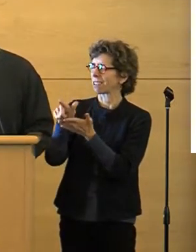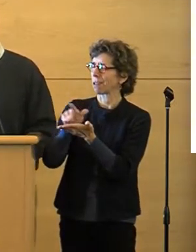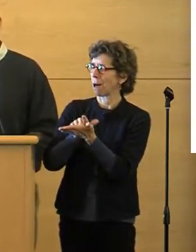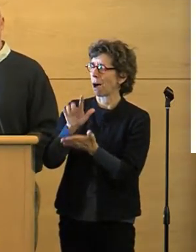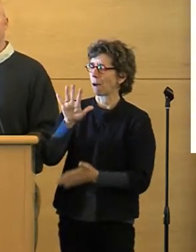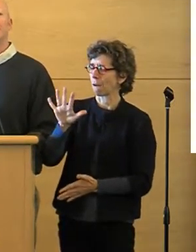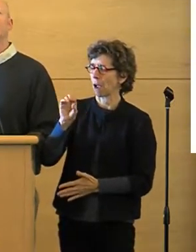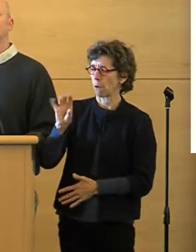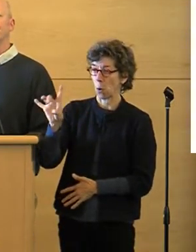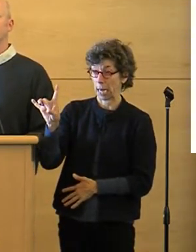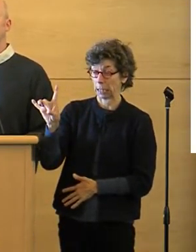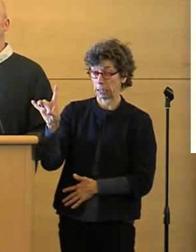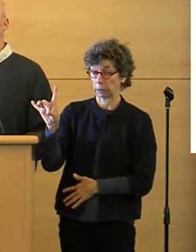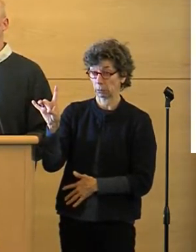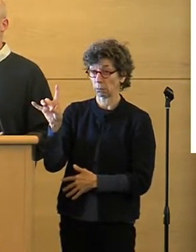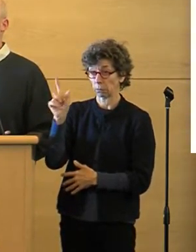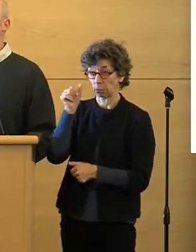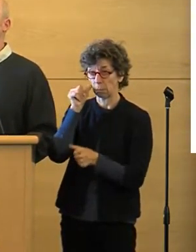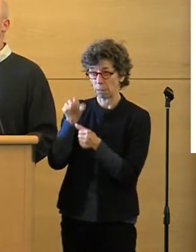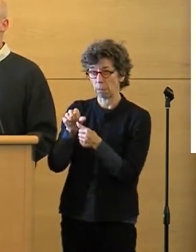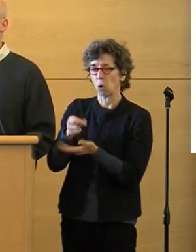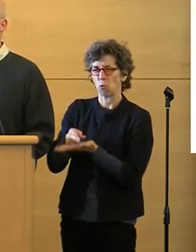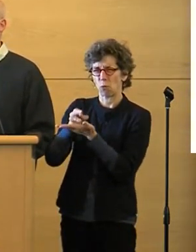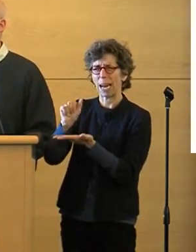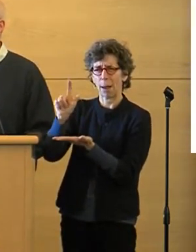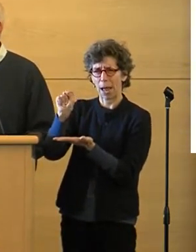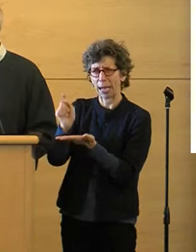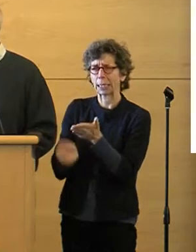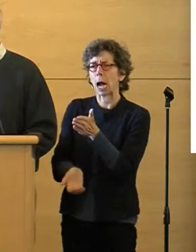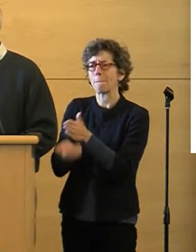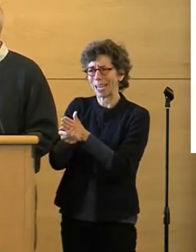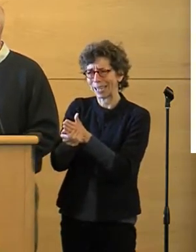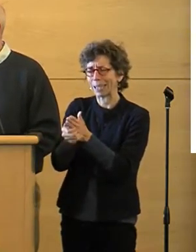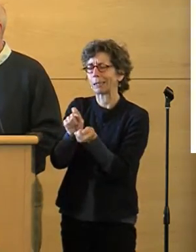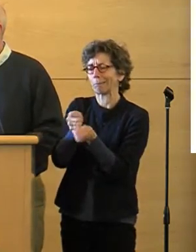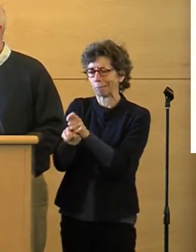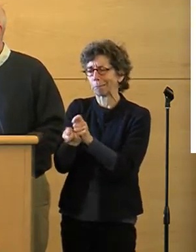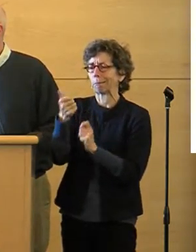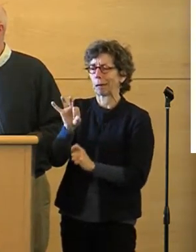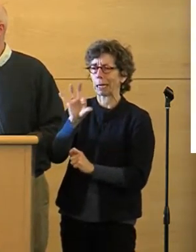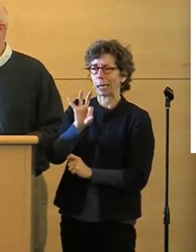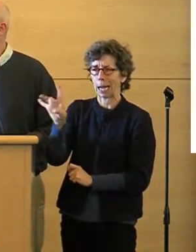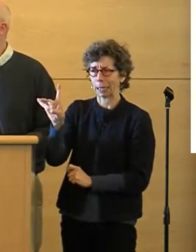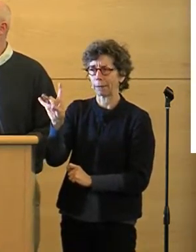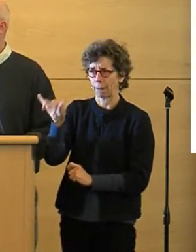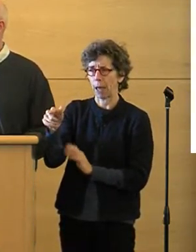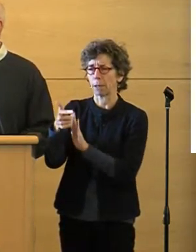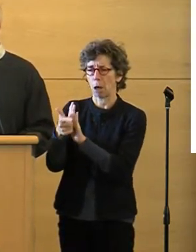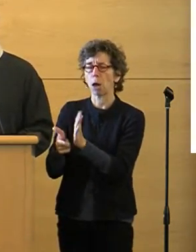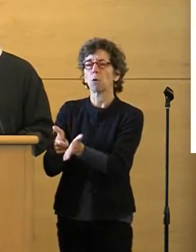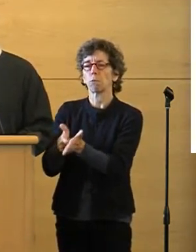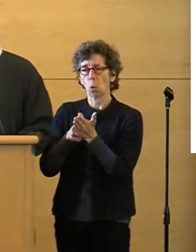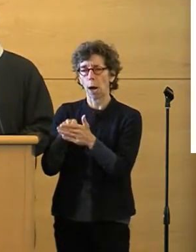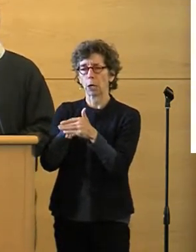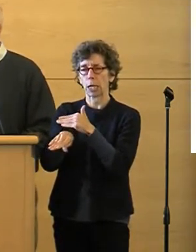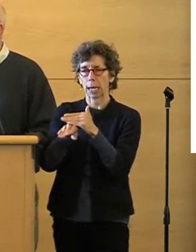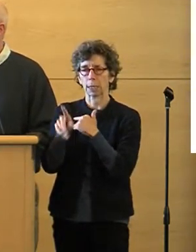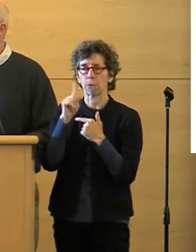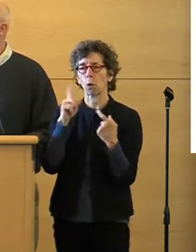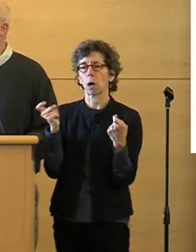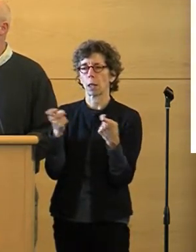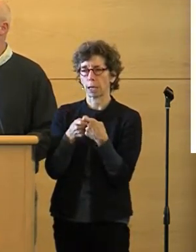Section 508 standards. These are from the federal government, from the Access Board, and